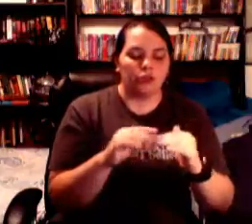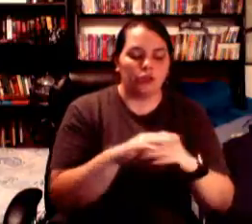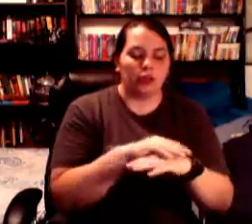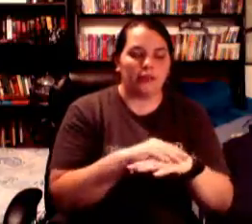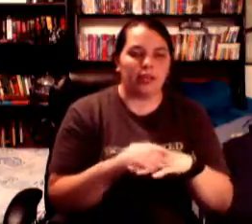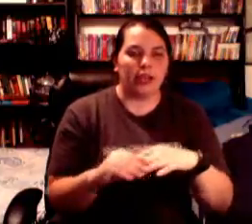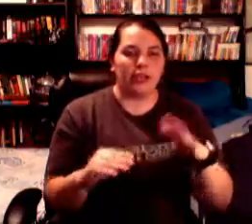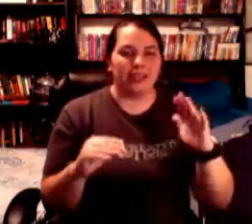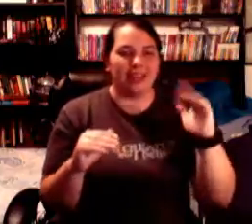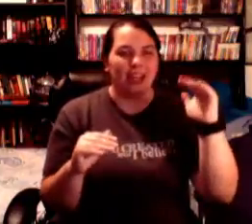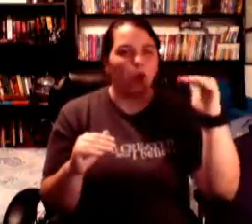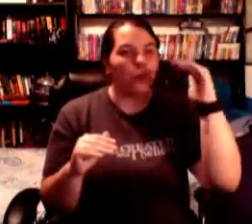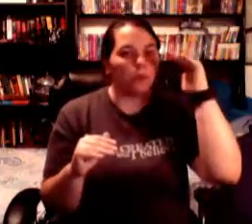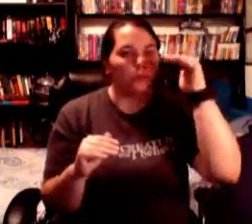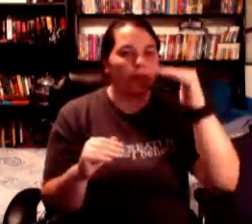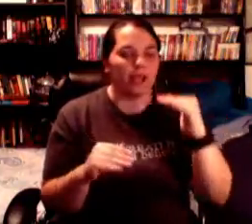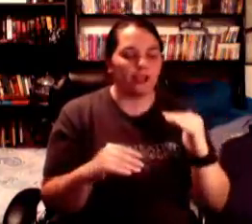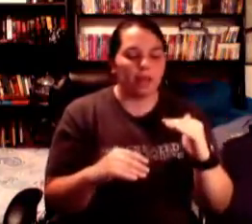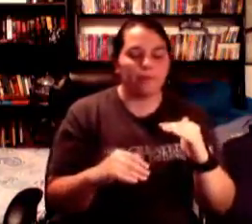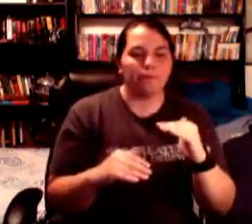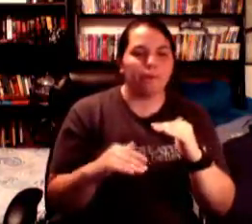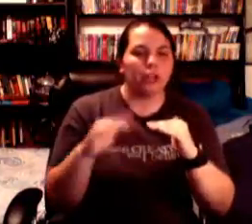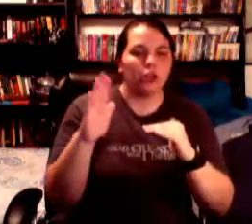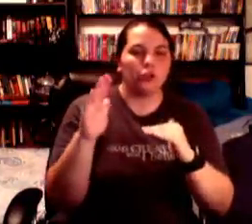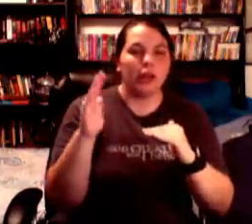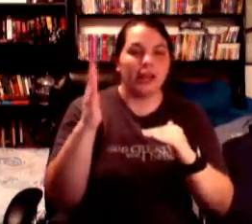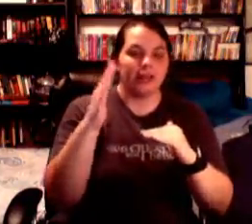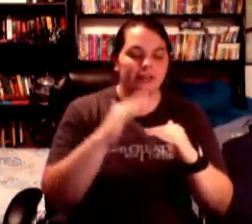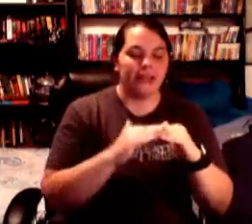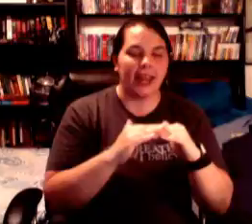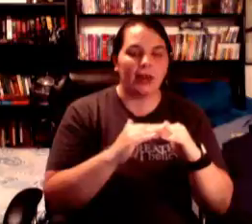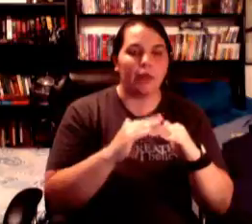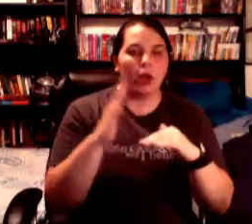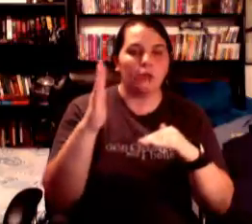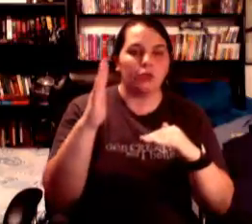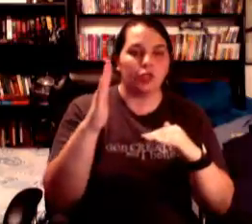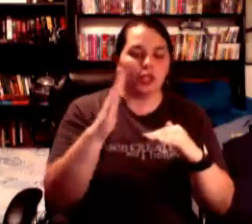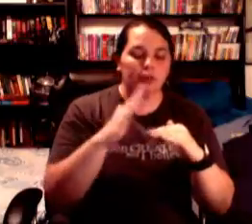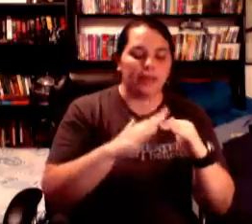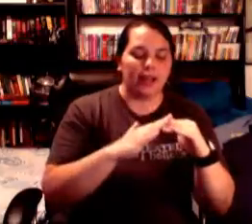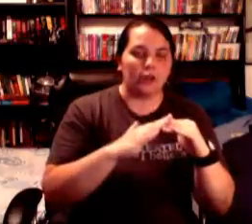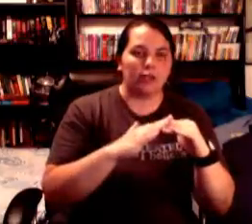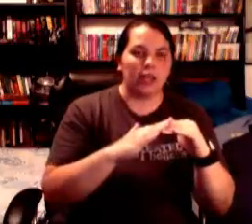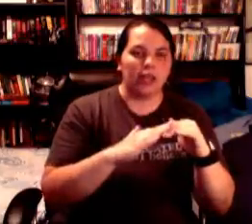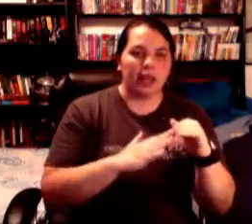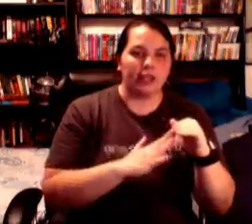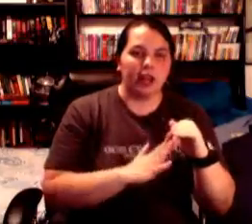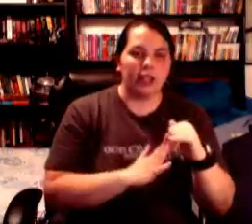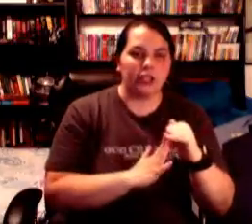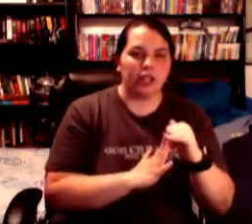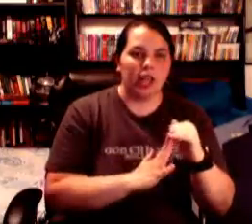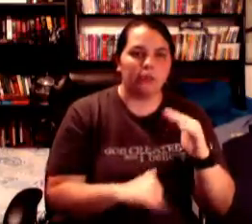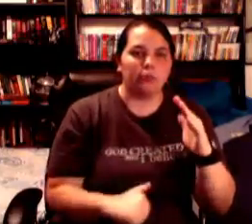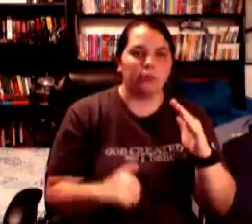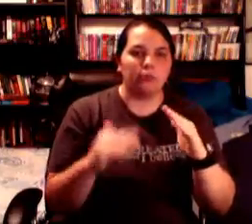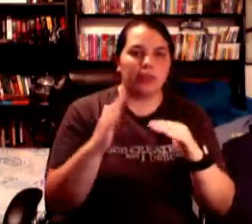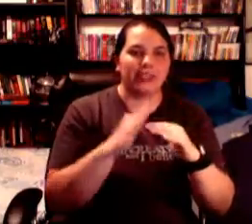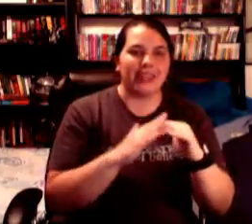your left hand is that hope hand shape. Your right hand same, but you're going to come down and touch, and that's